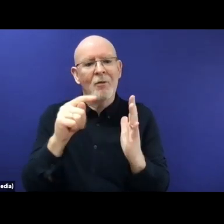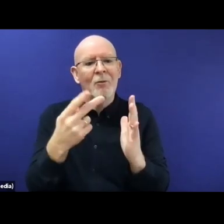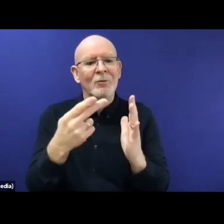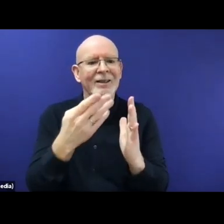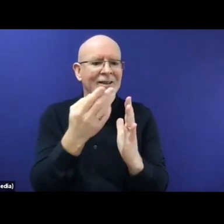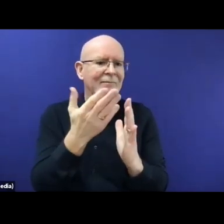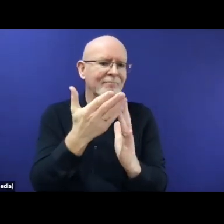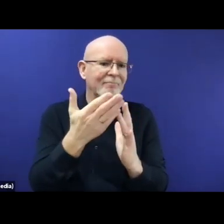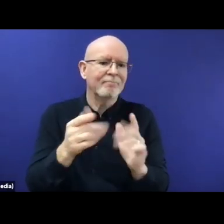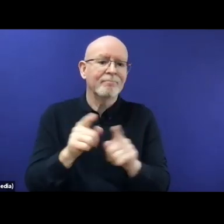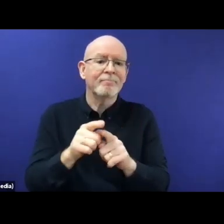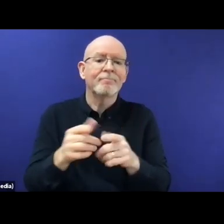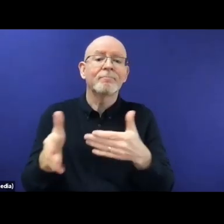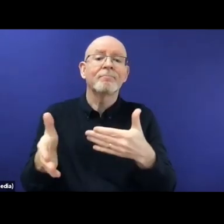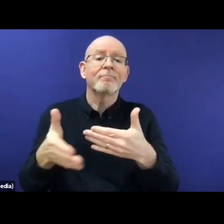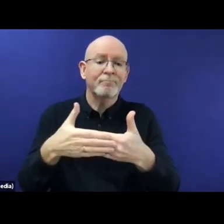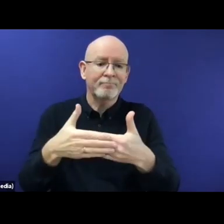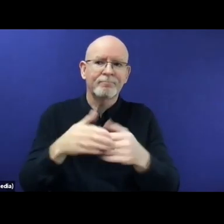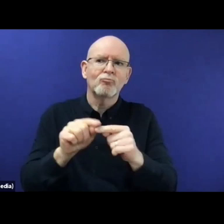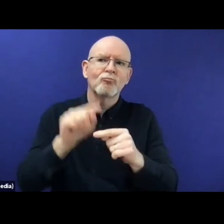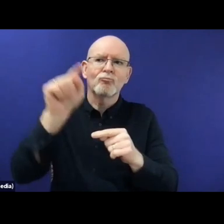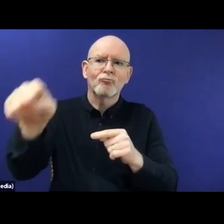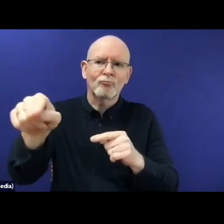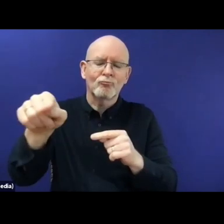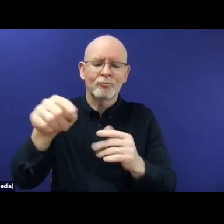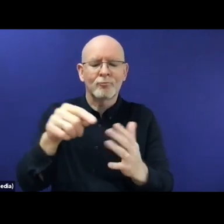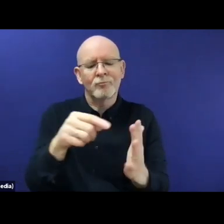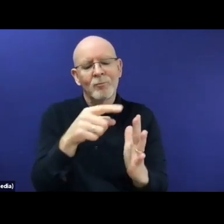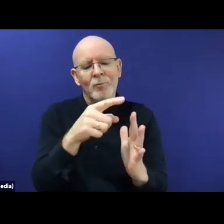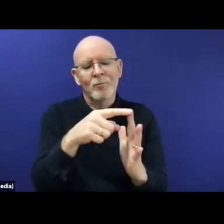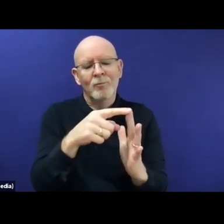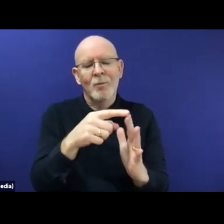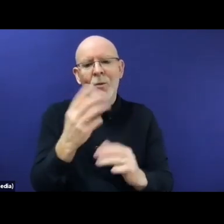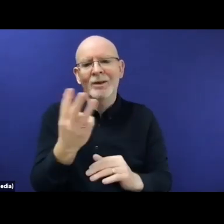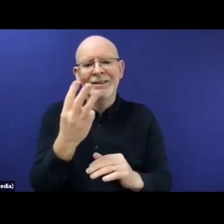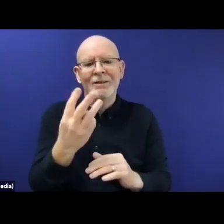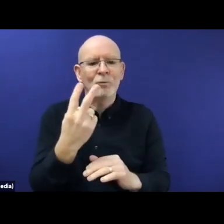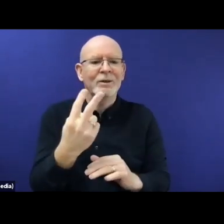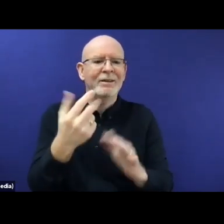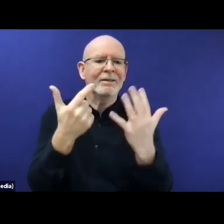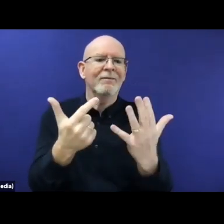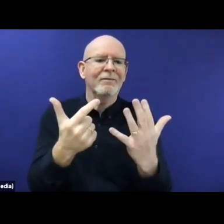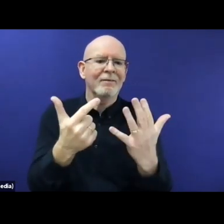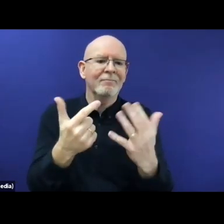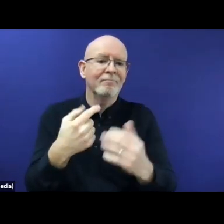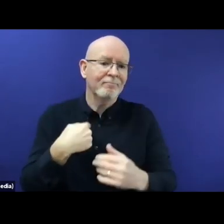20, are hosting a second European set